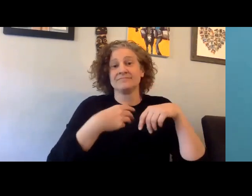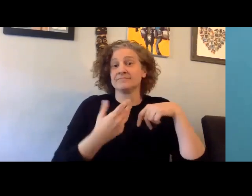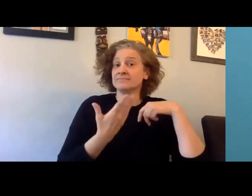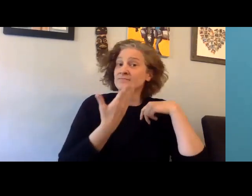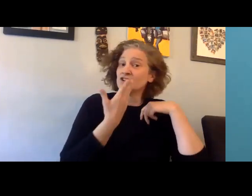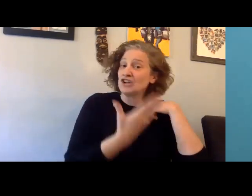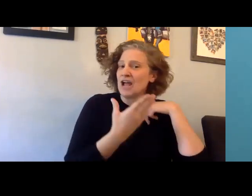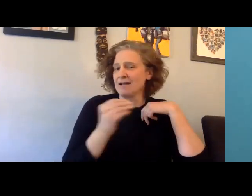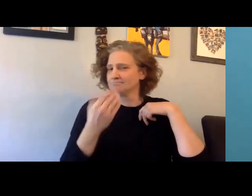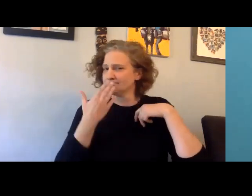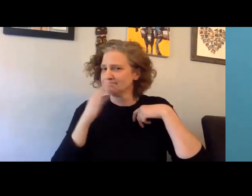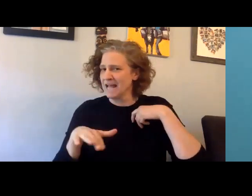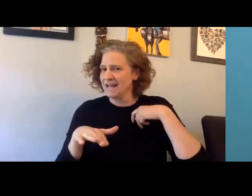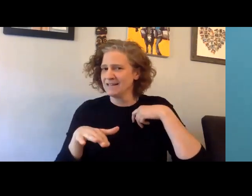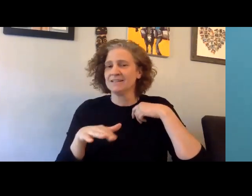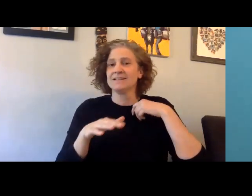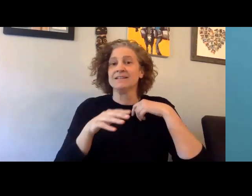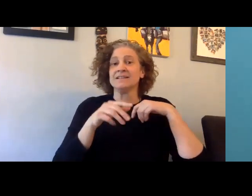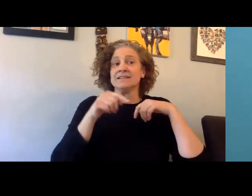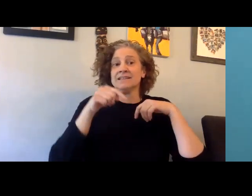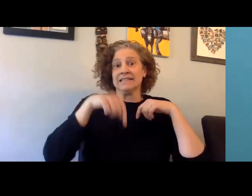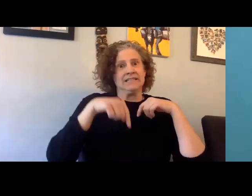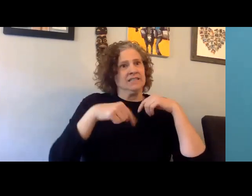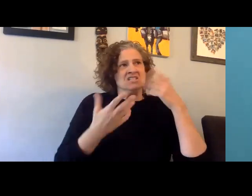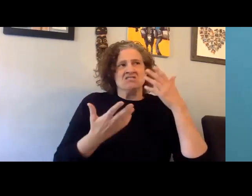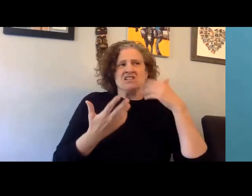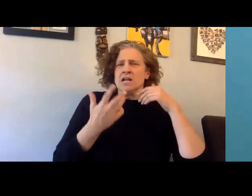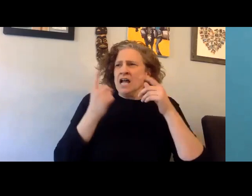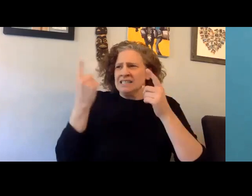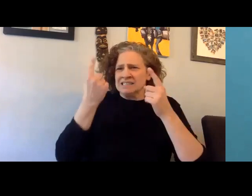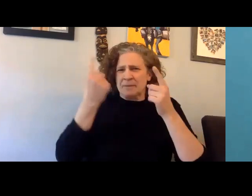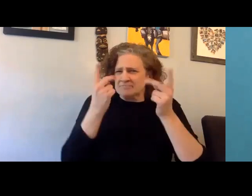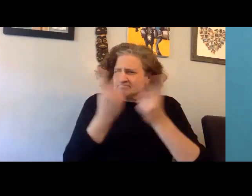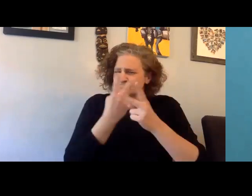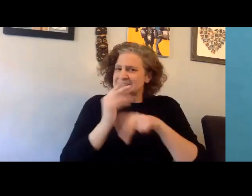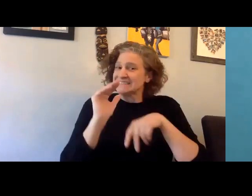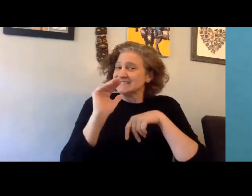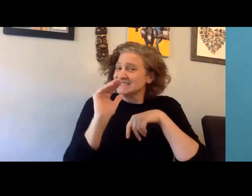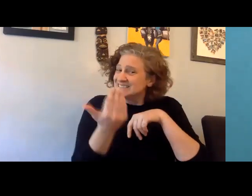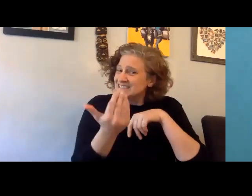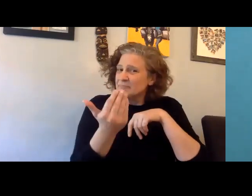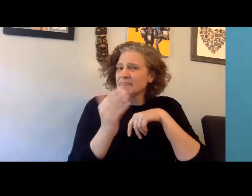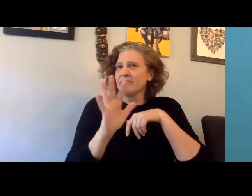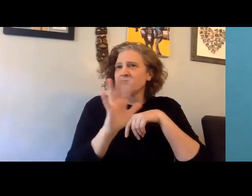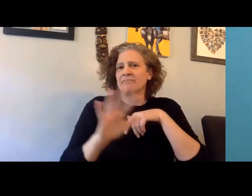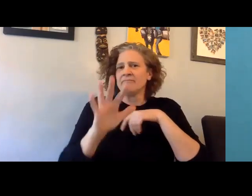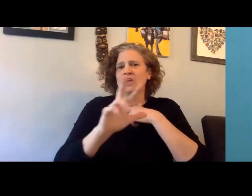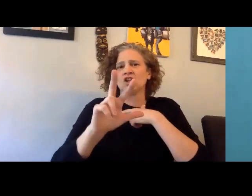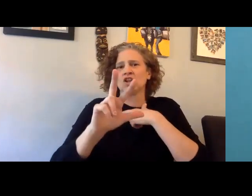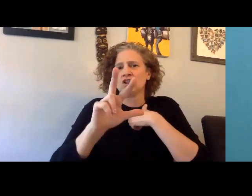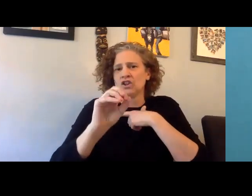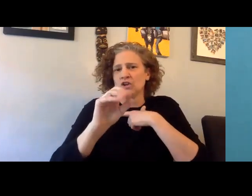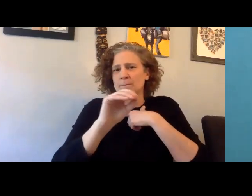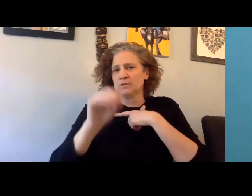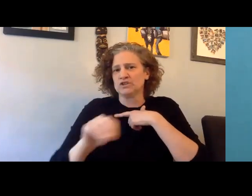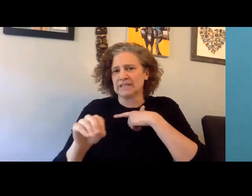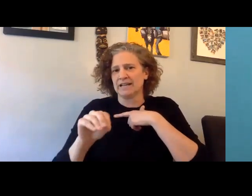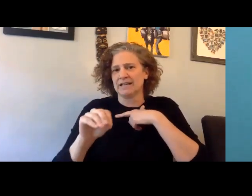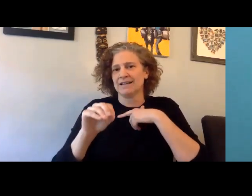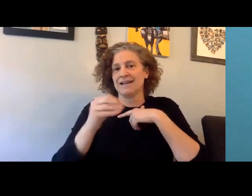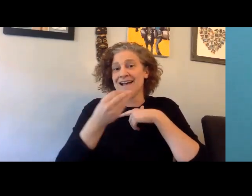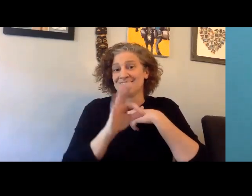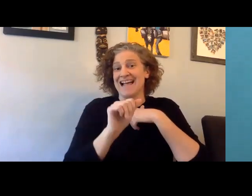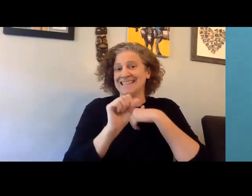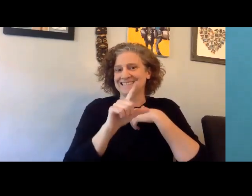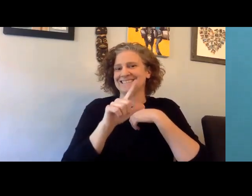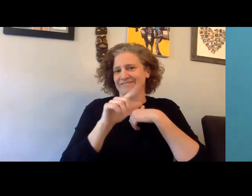I think it's the signed language that uses the most finger spelling out of any other in the world. That can be good, it can be bad.